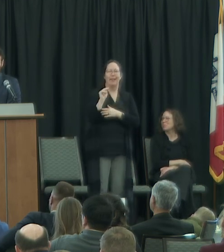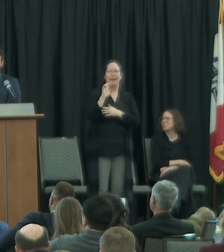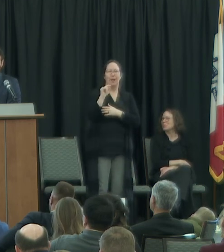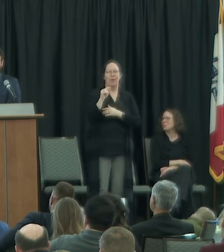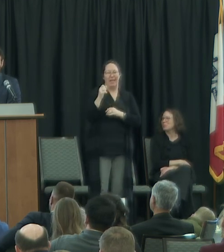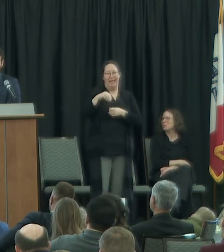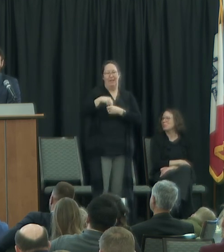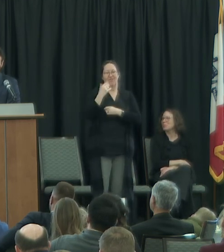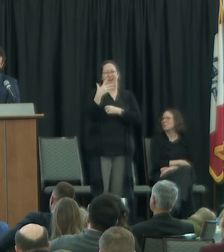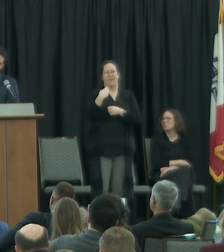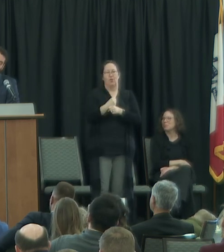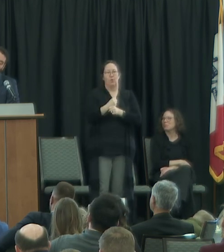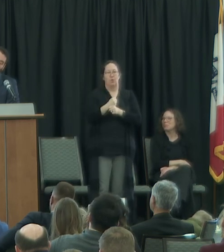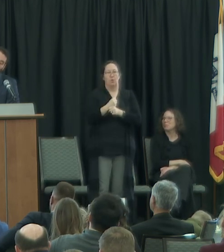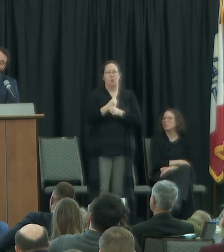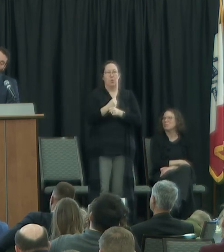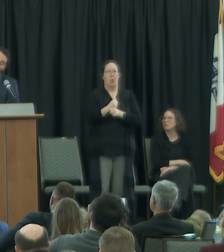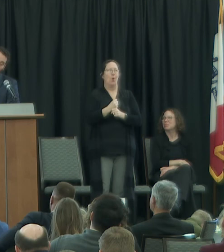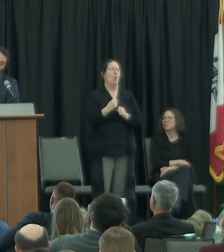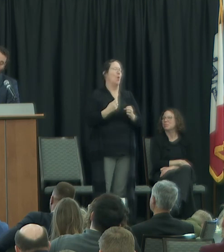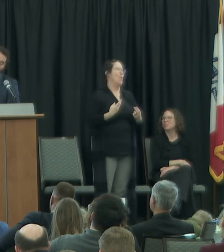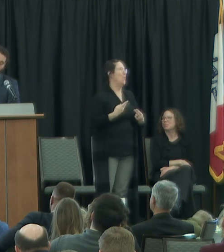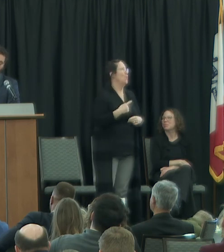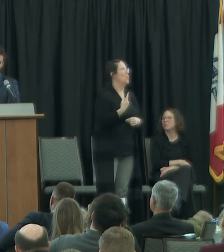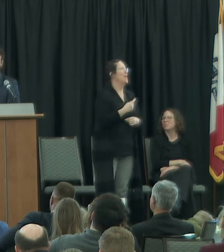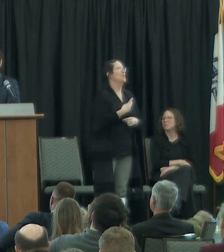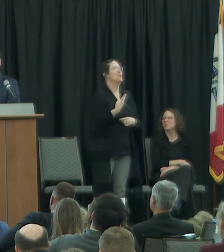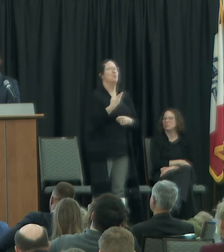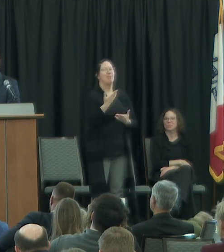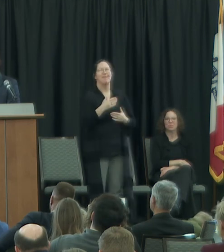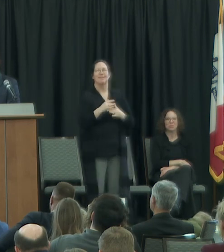5 years. Oh, wow, 1 to 2 things.